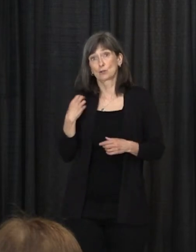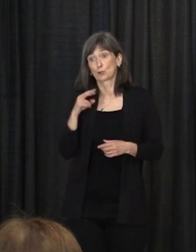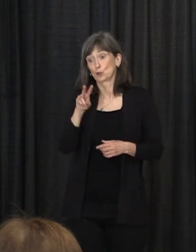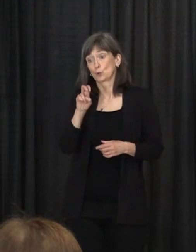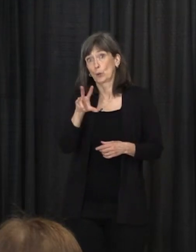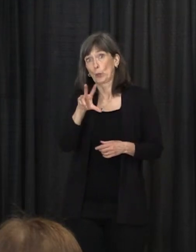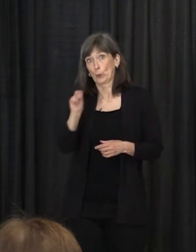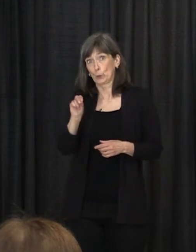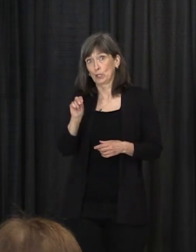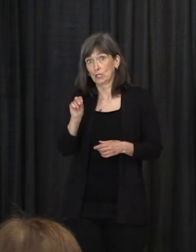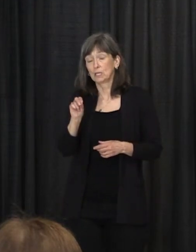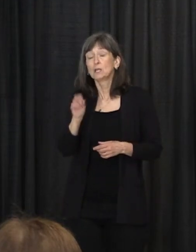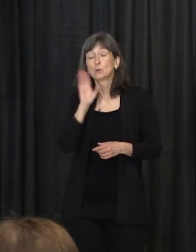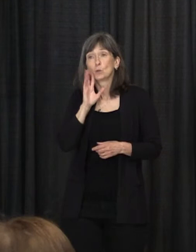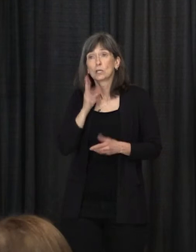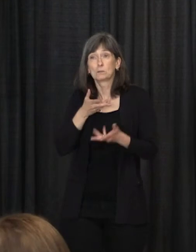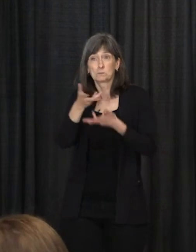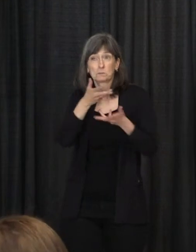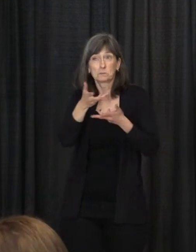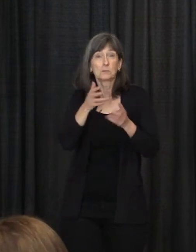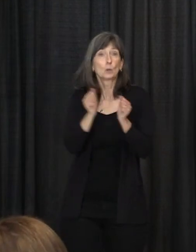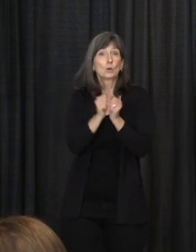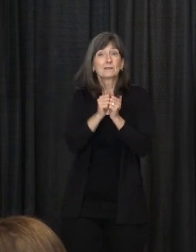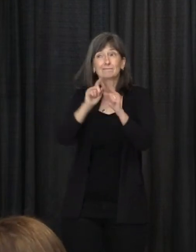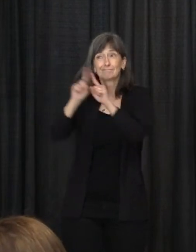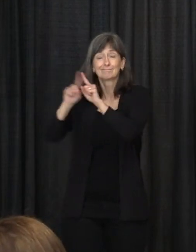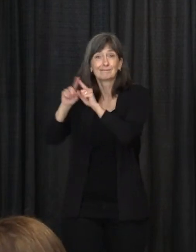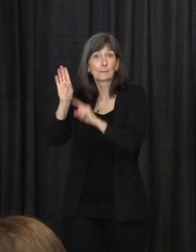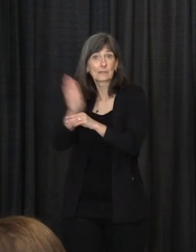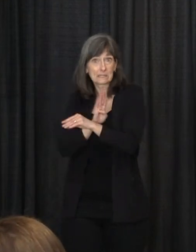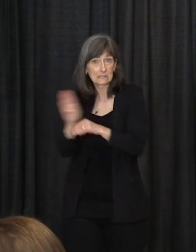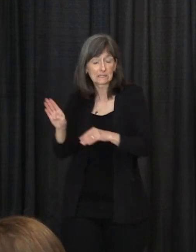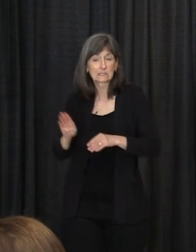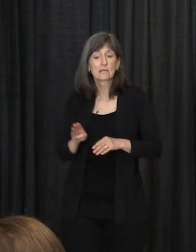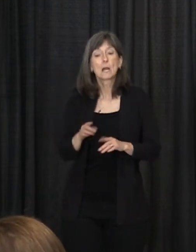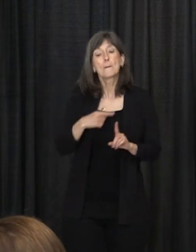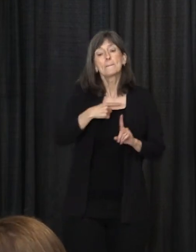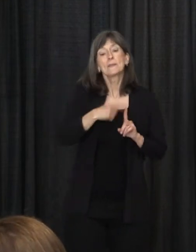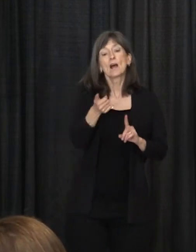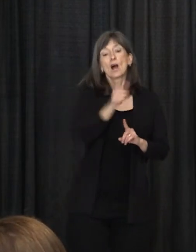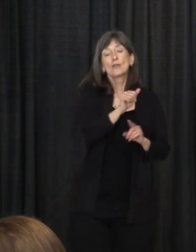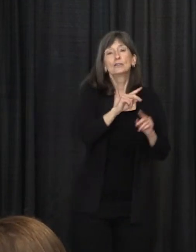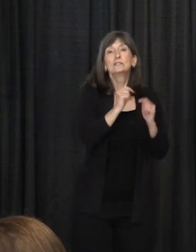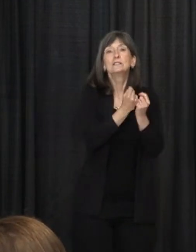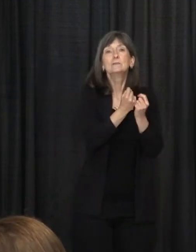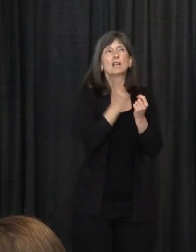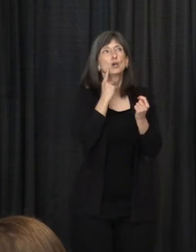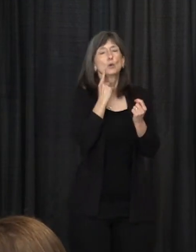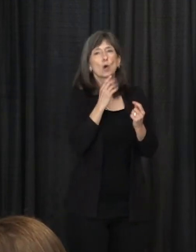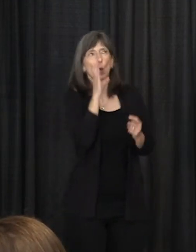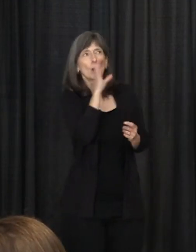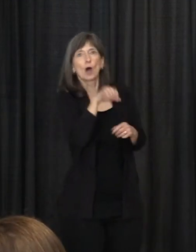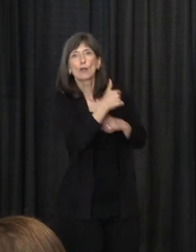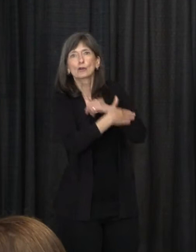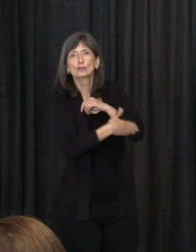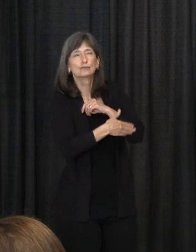with employers. But we're also going to have a team that scouts outside jurisdictions,